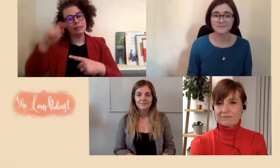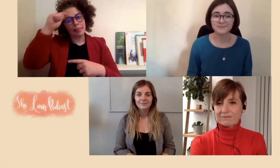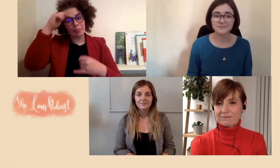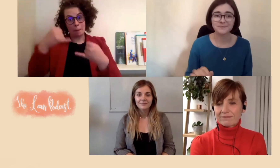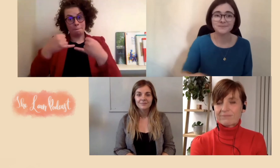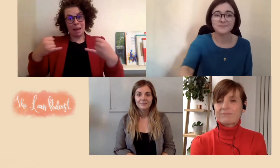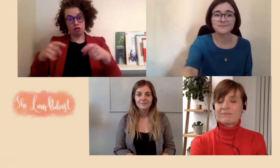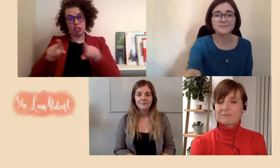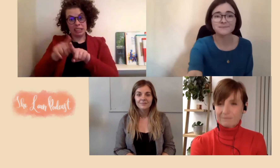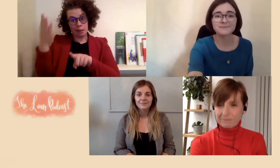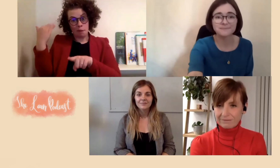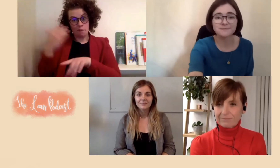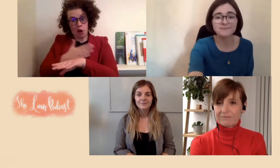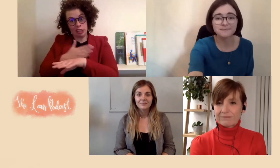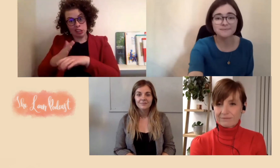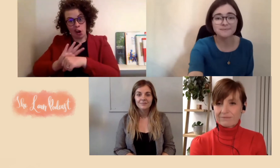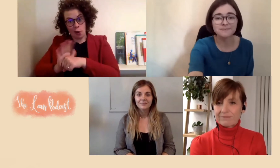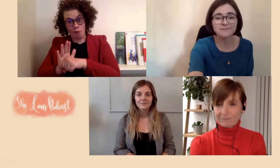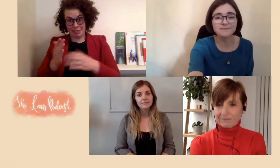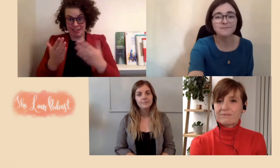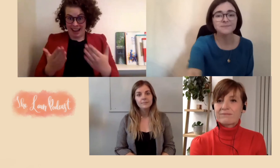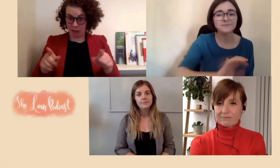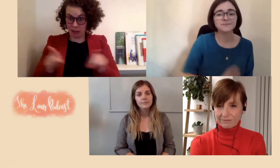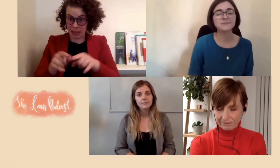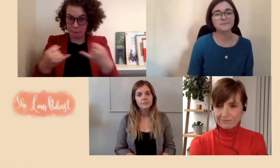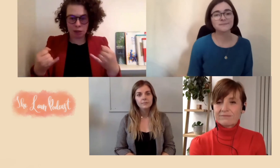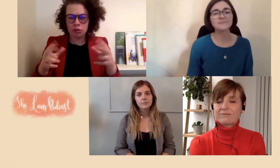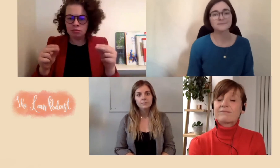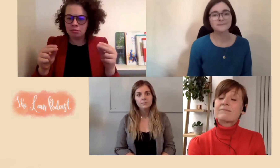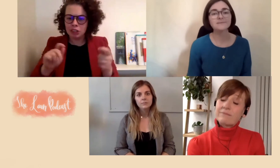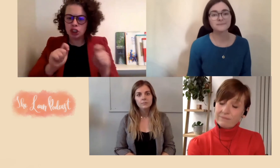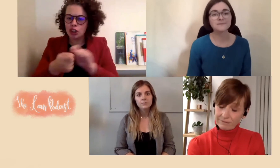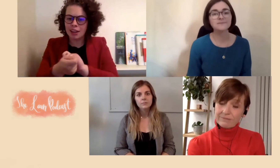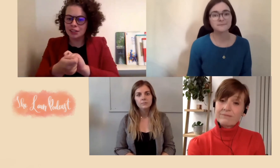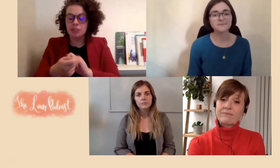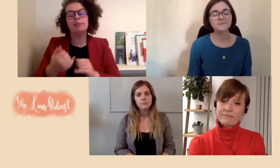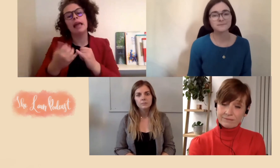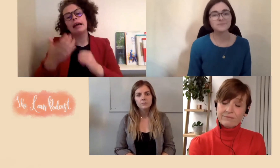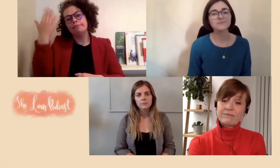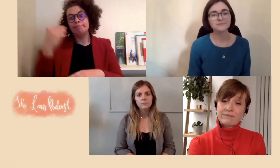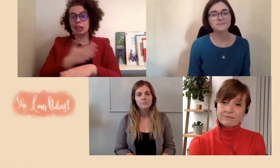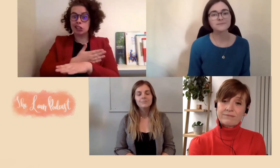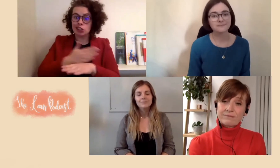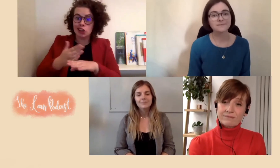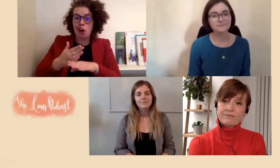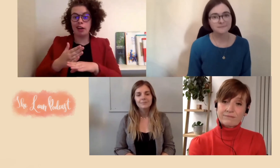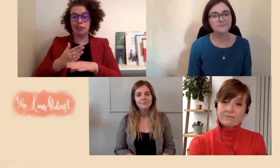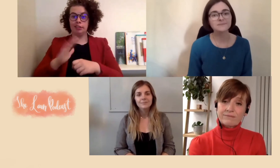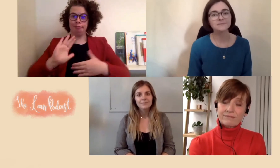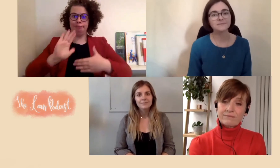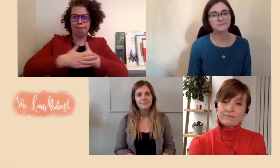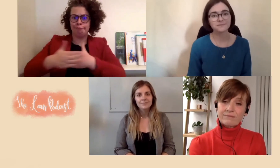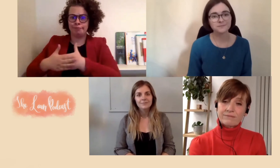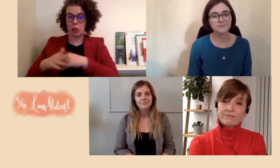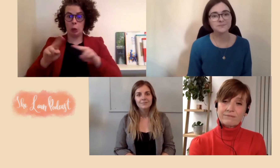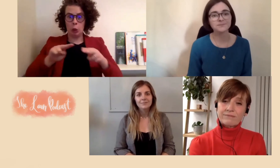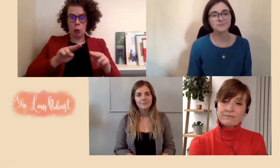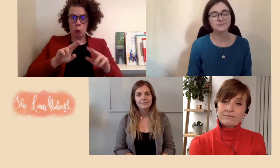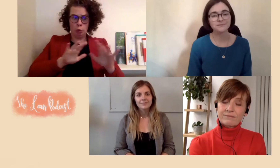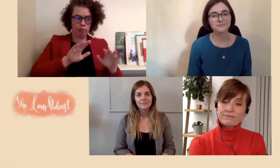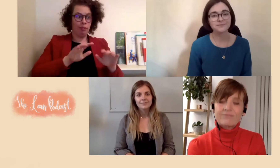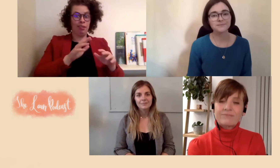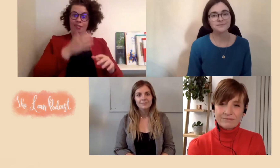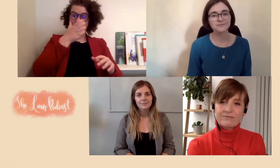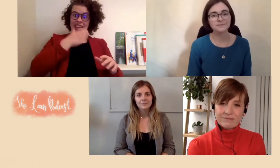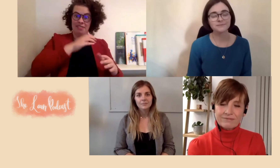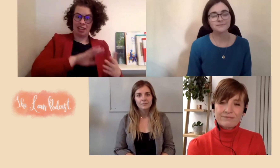of lockdown, it was so forgivable to have anything in the background. It was totally okay if you didn't know how to use Zoom. It was